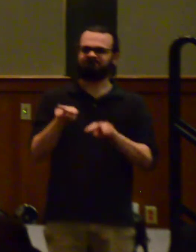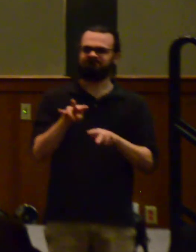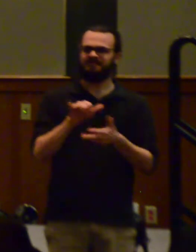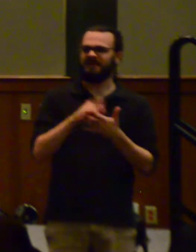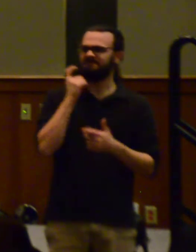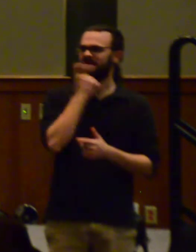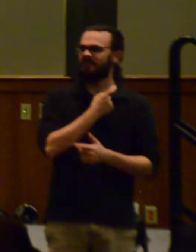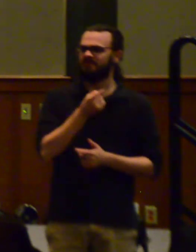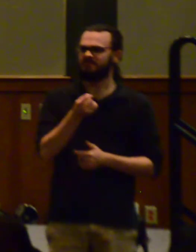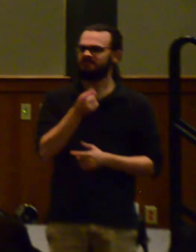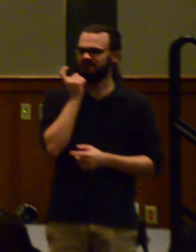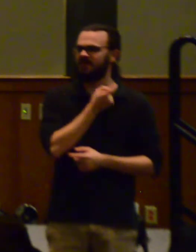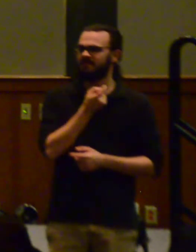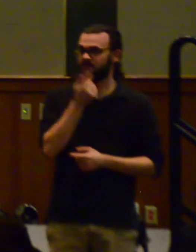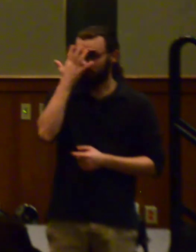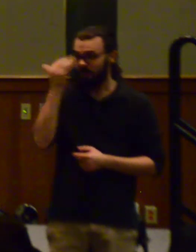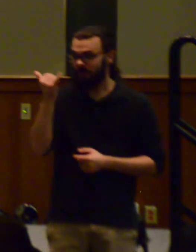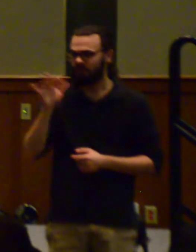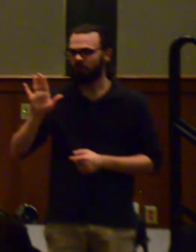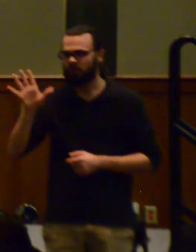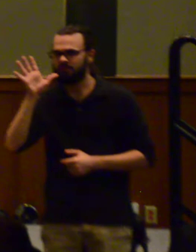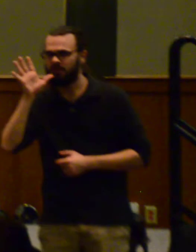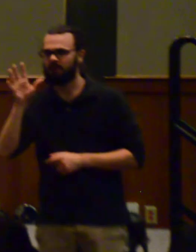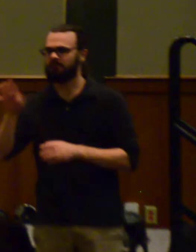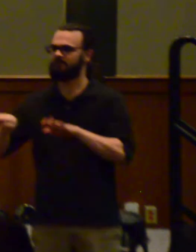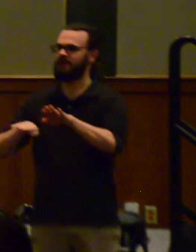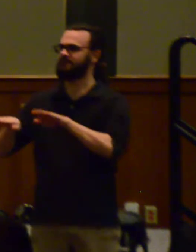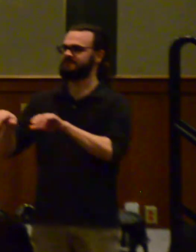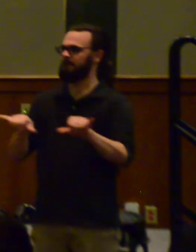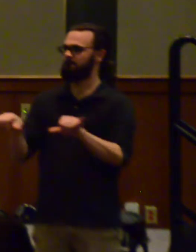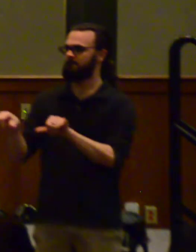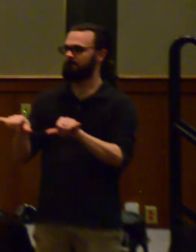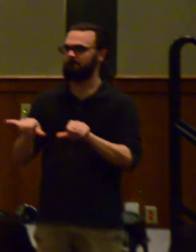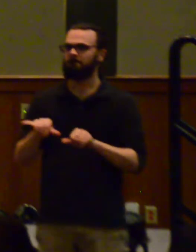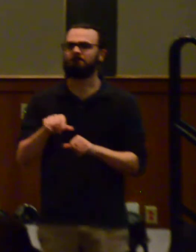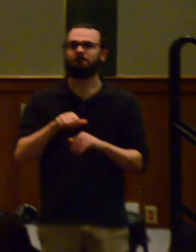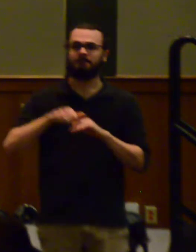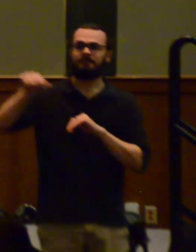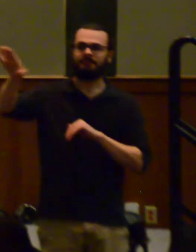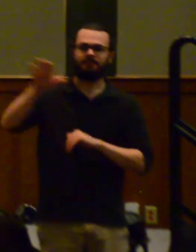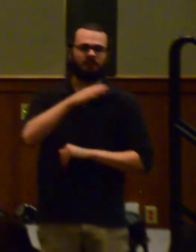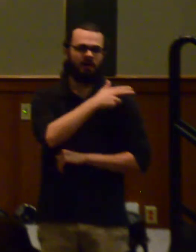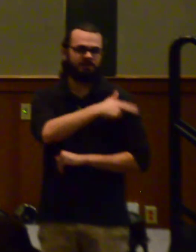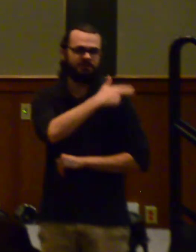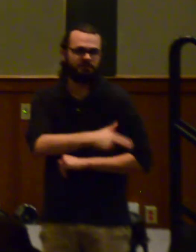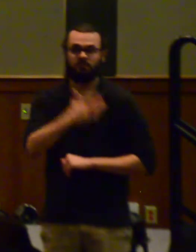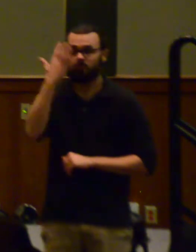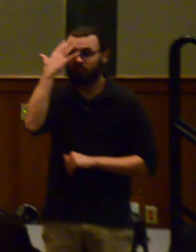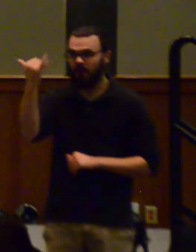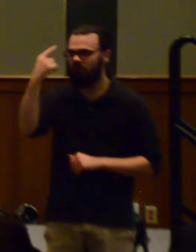she was high on meth. And she sent my uncle to the hospital. They thought he had a heart attack. And he was